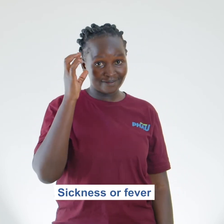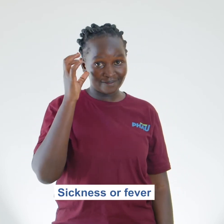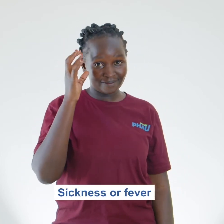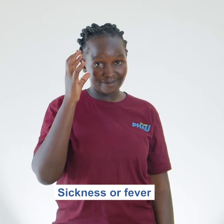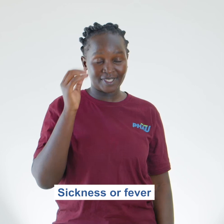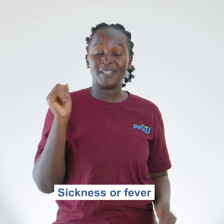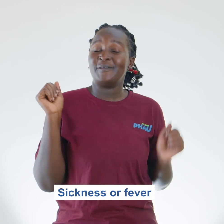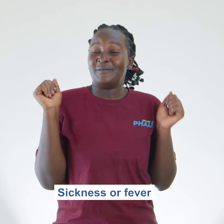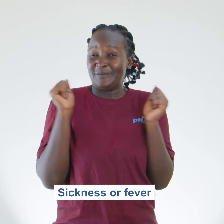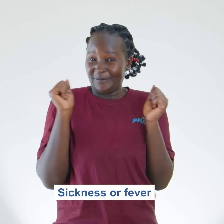Sickness or fever.